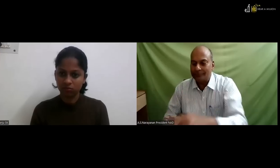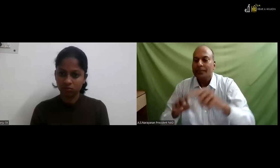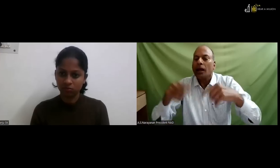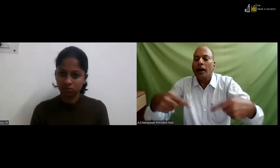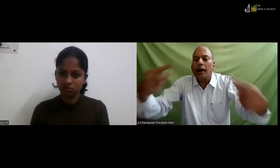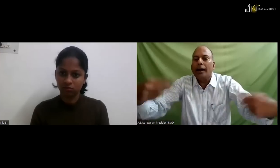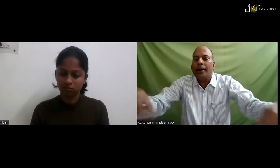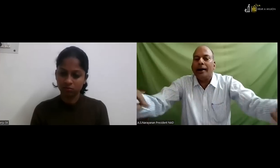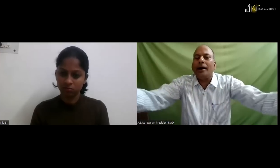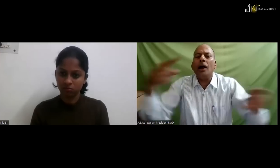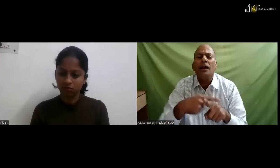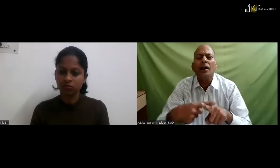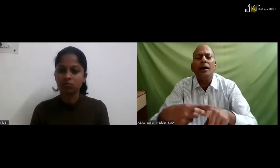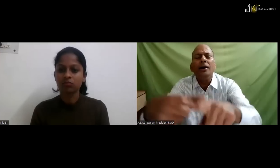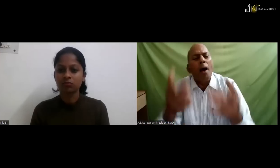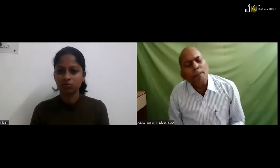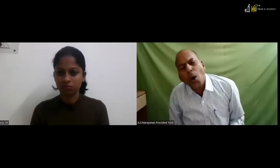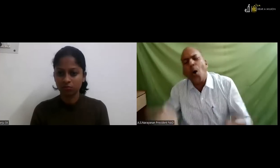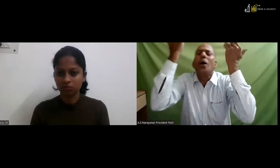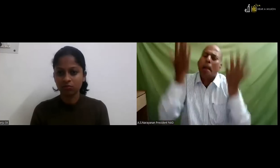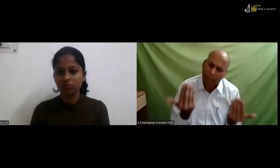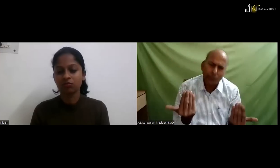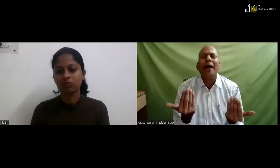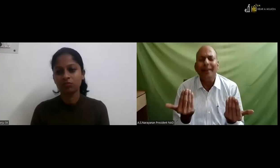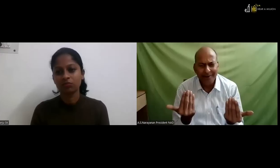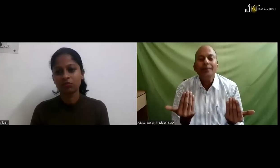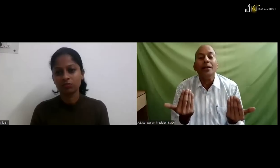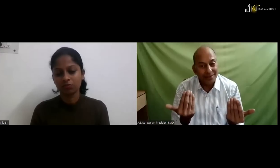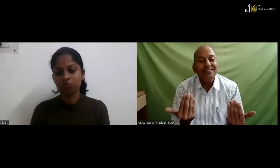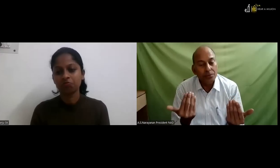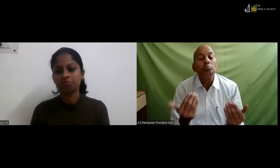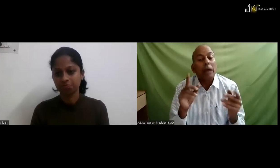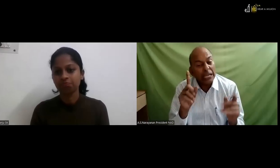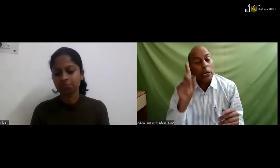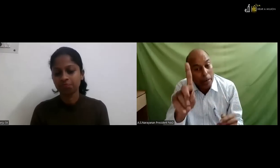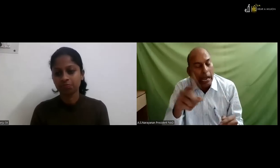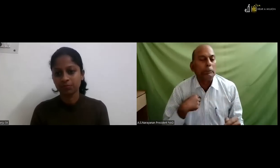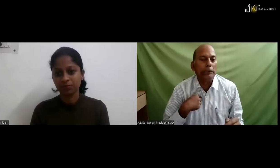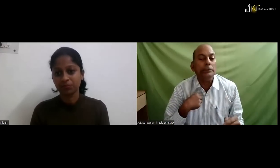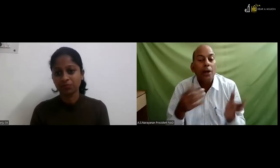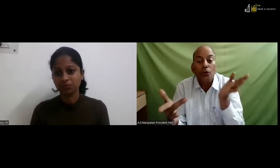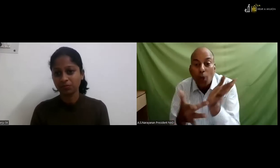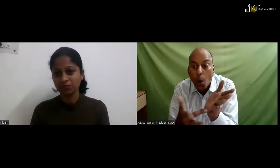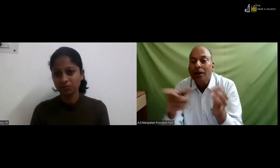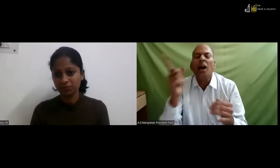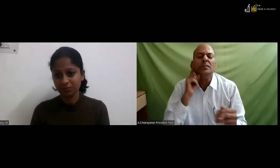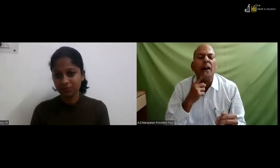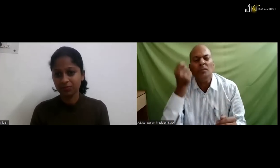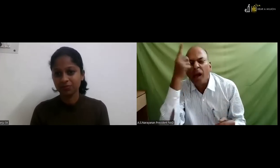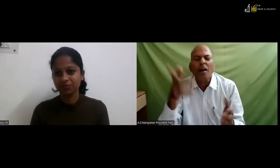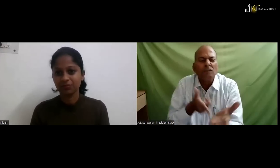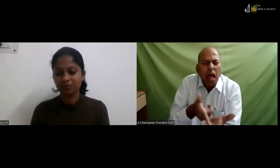emphasis on this, and we can just spread this information ahead, and yes, we can have later on much more experts within